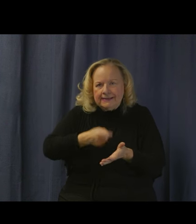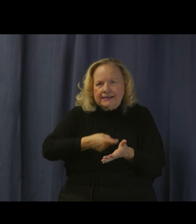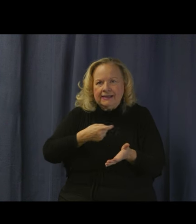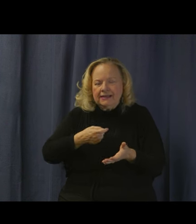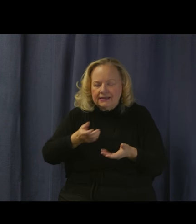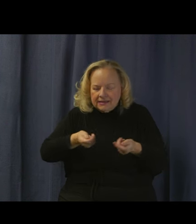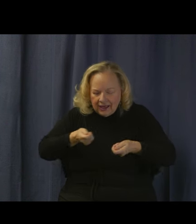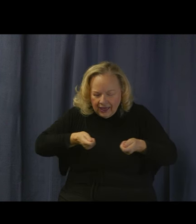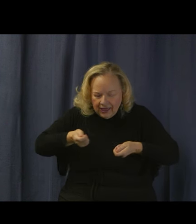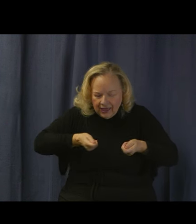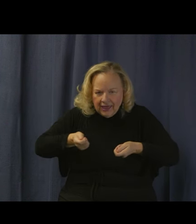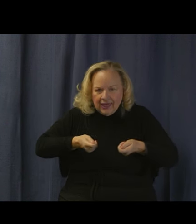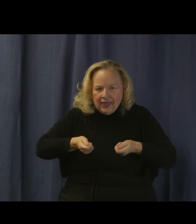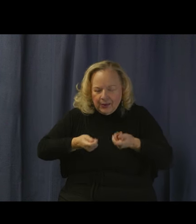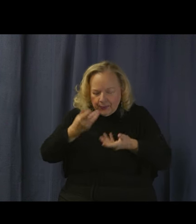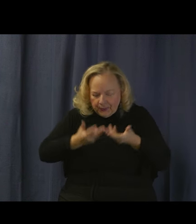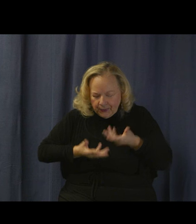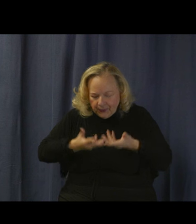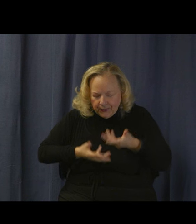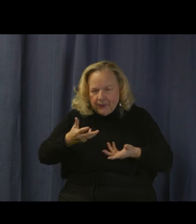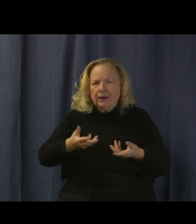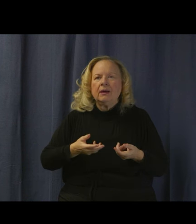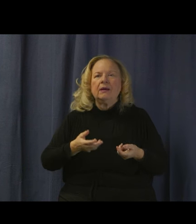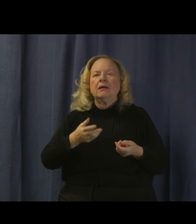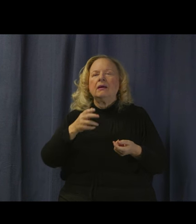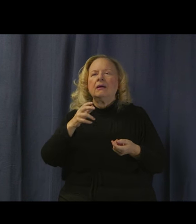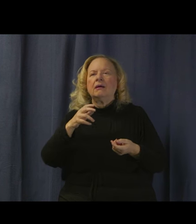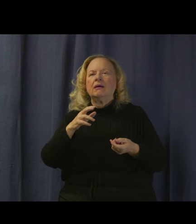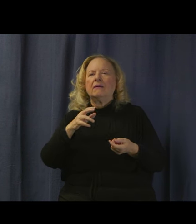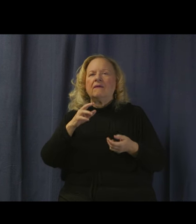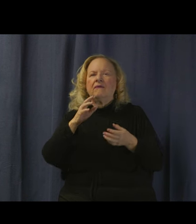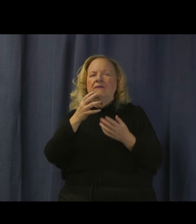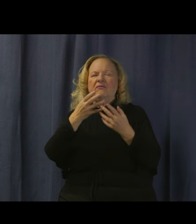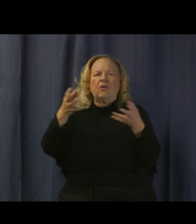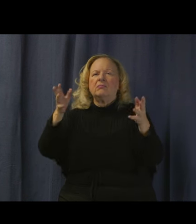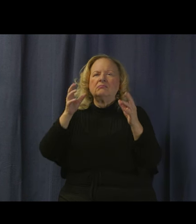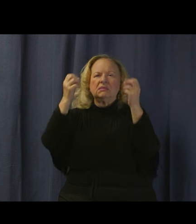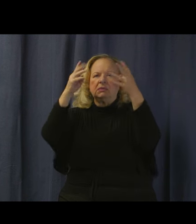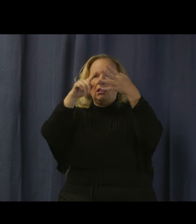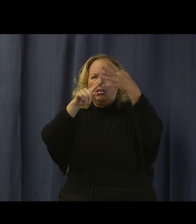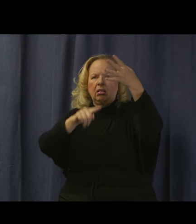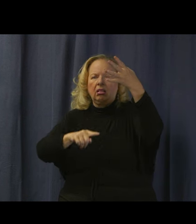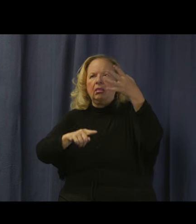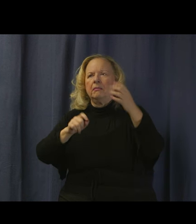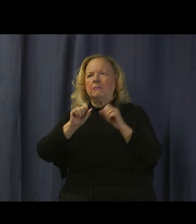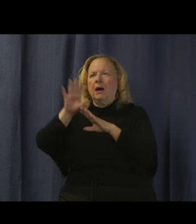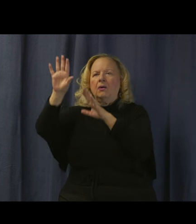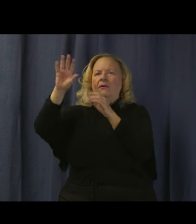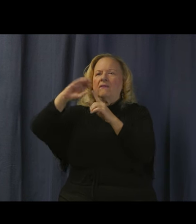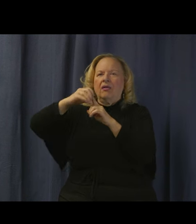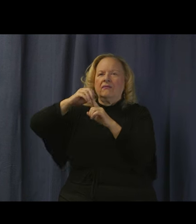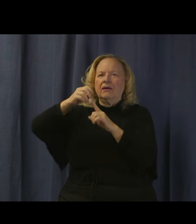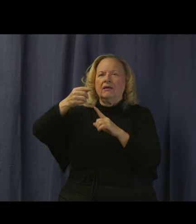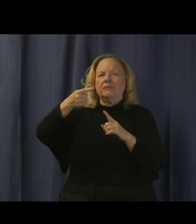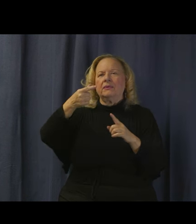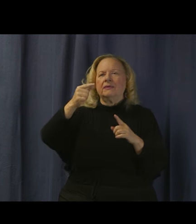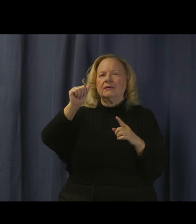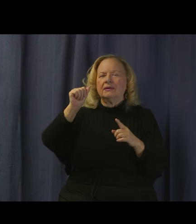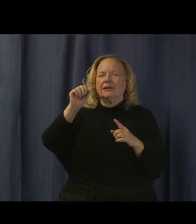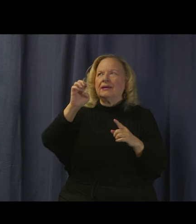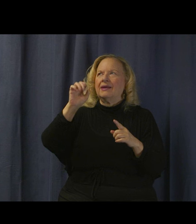The Antonia Fortress, Pools of Bethesda. We'll do the Mount of Olives, the Garden of Gethsemane. And then the fun is Ben Yehuda